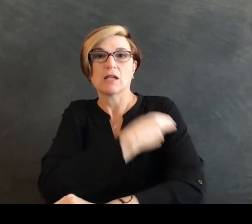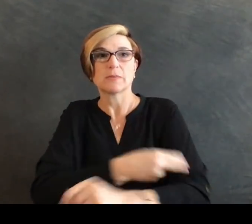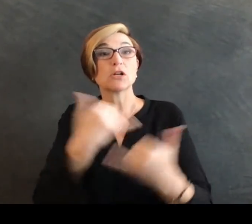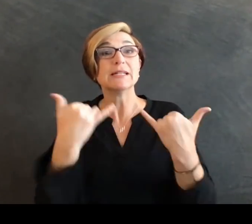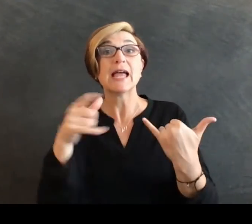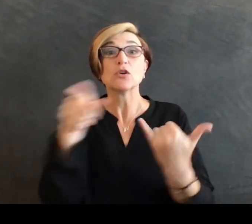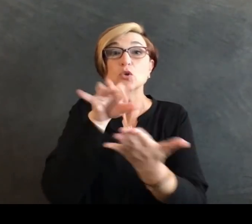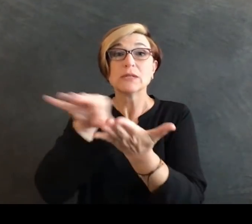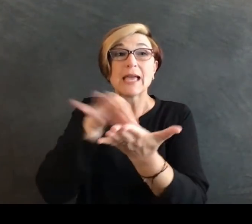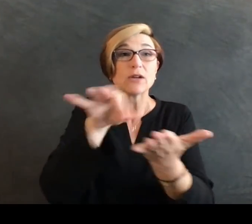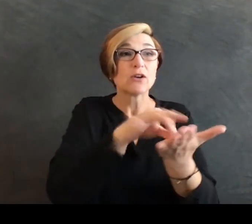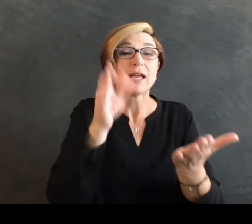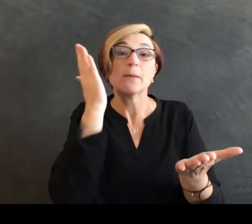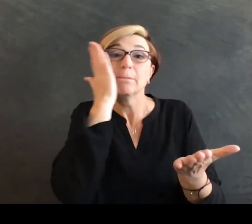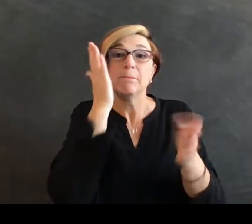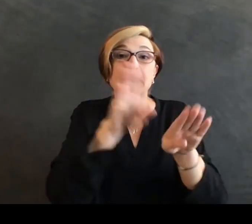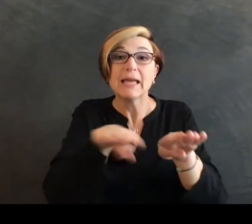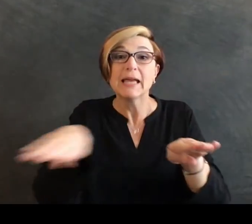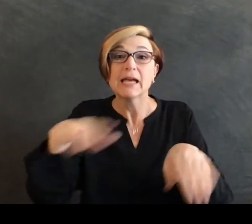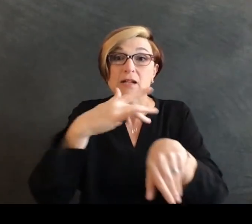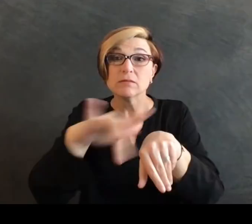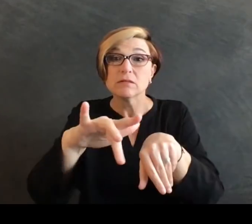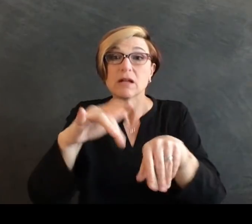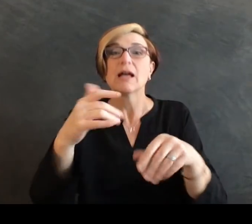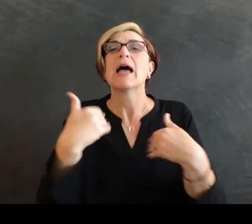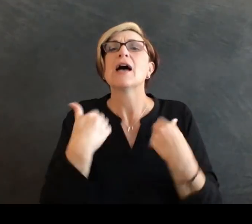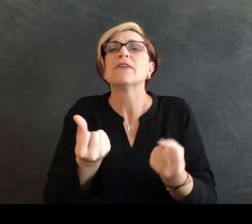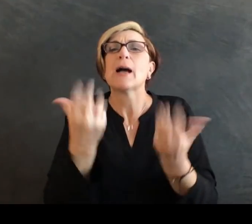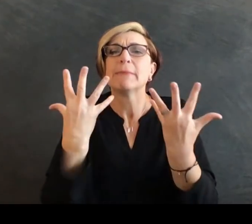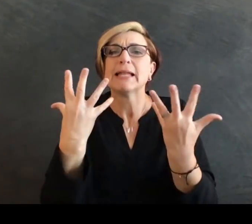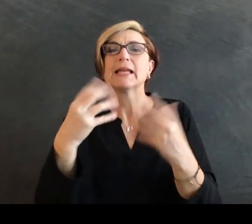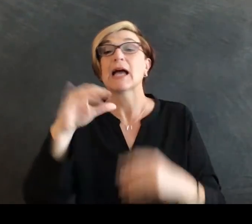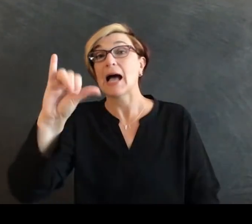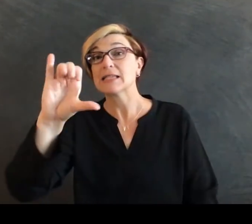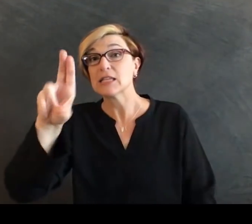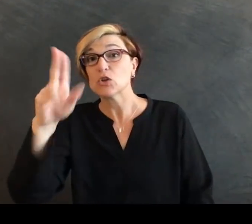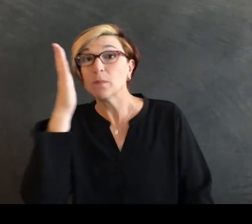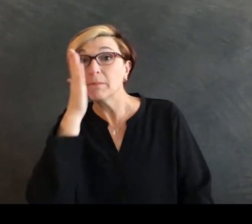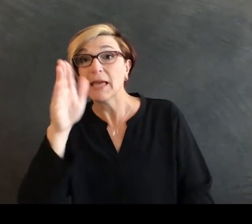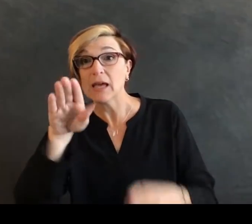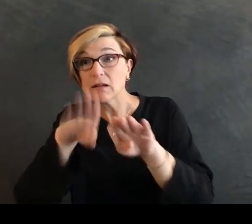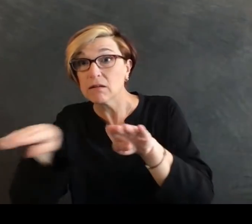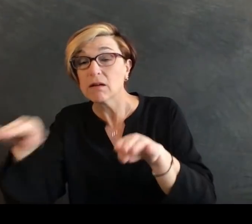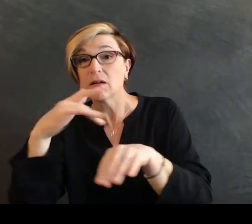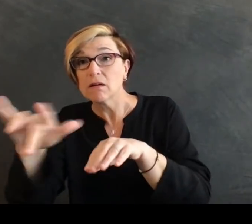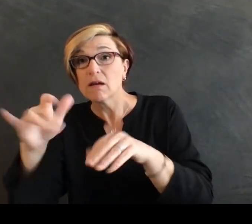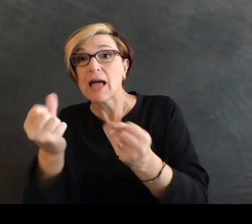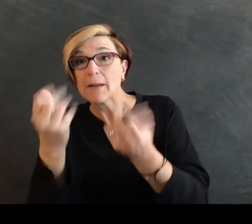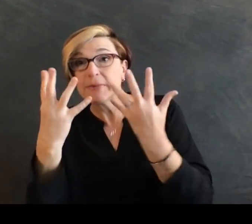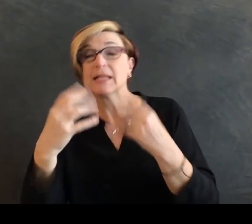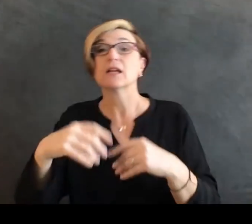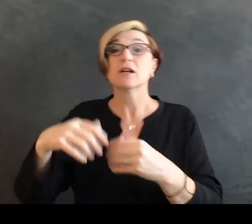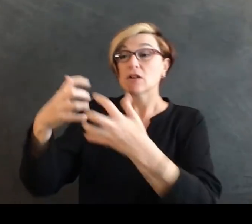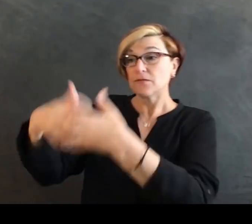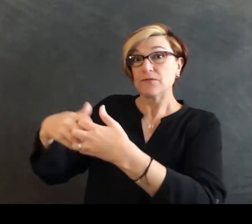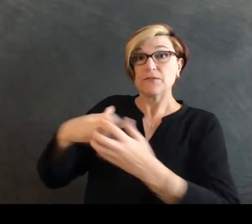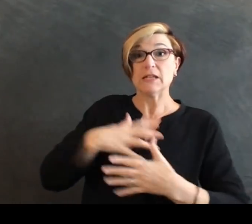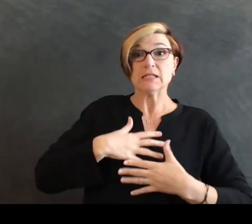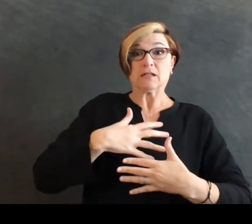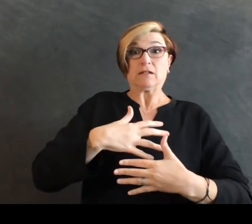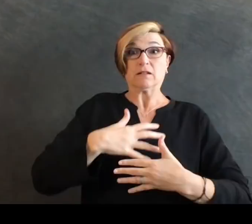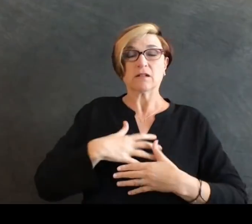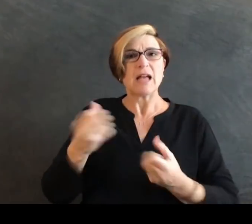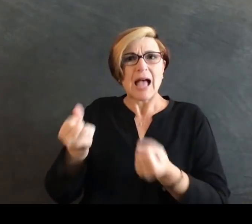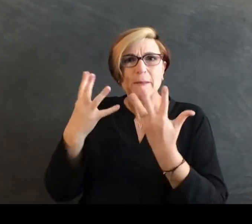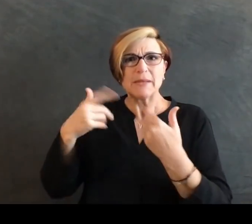capacity, ICU bed capacity, ventilator capacity, and vital medical supply levels on a daily basis. And